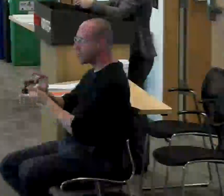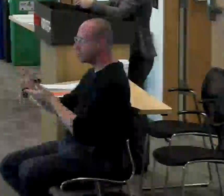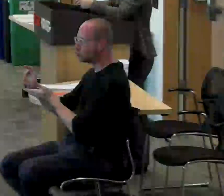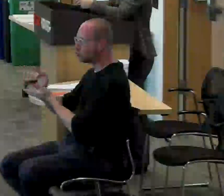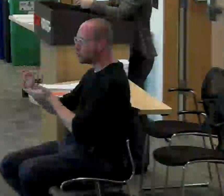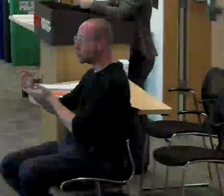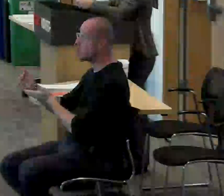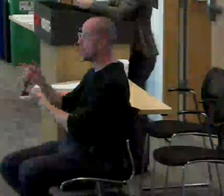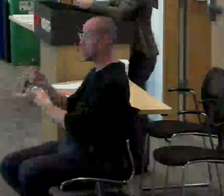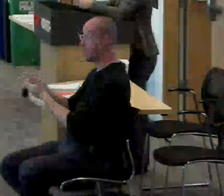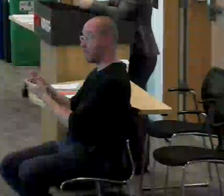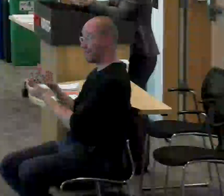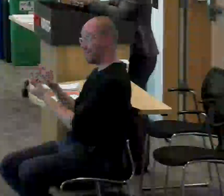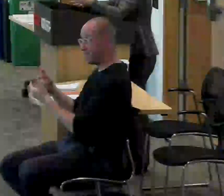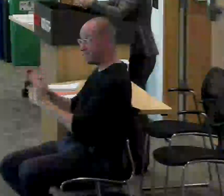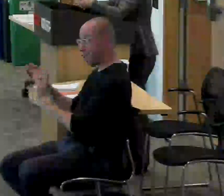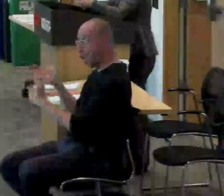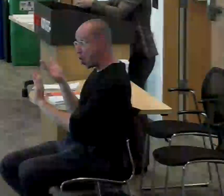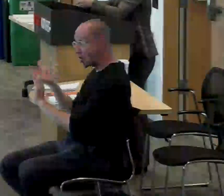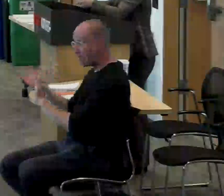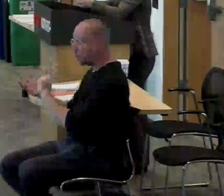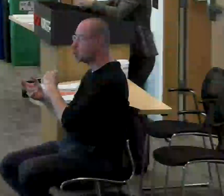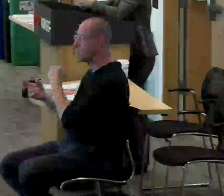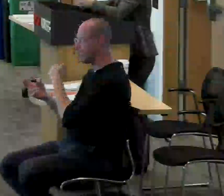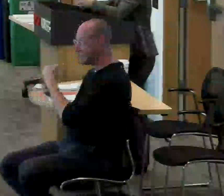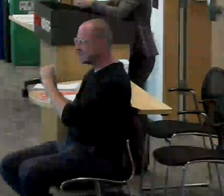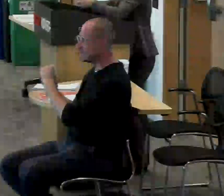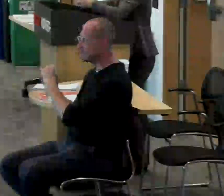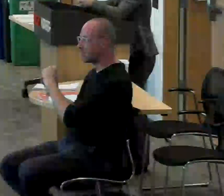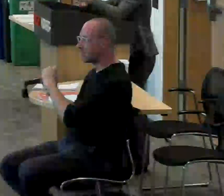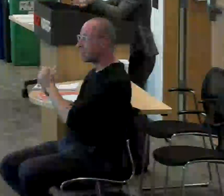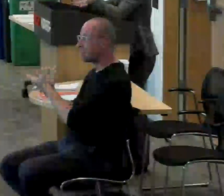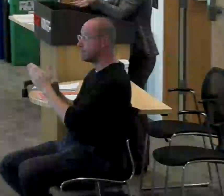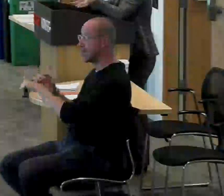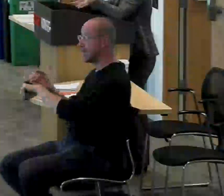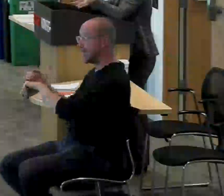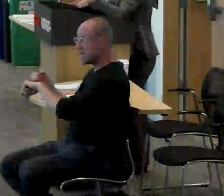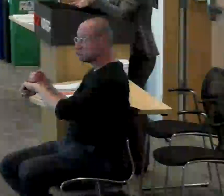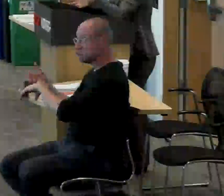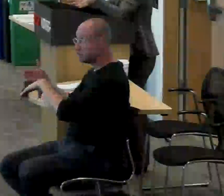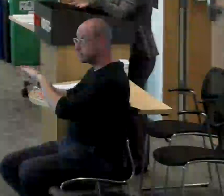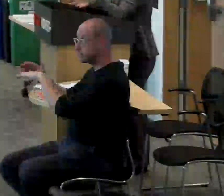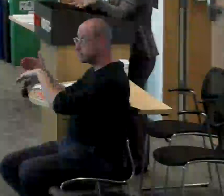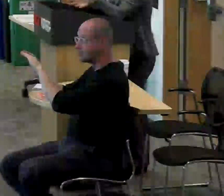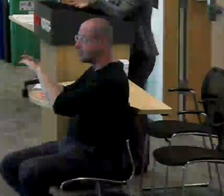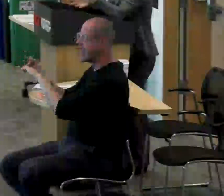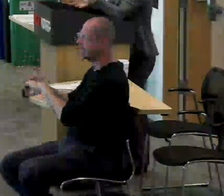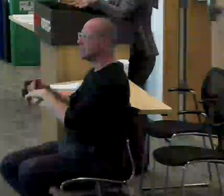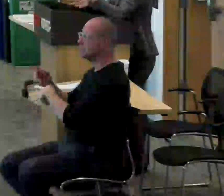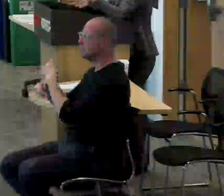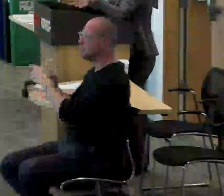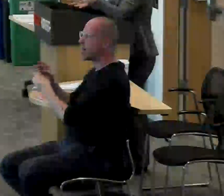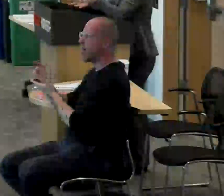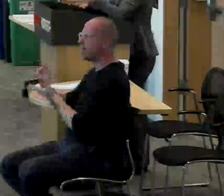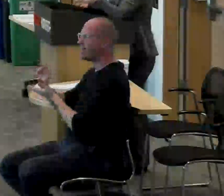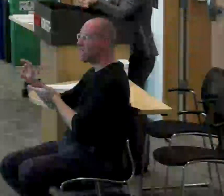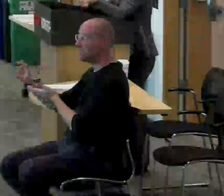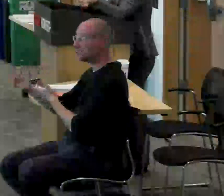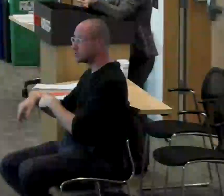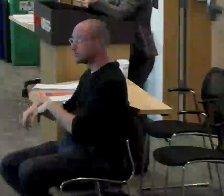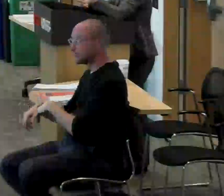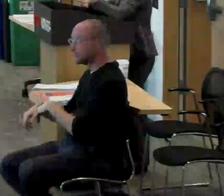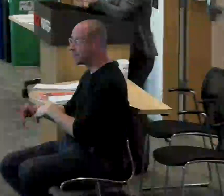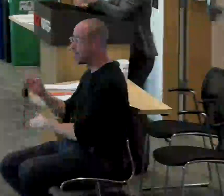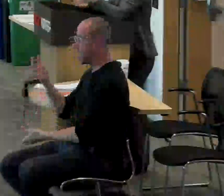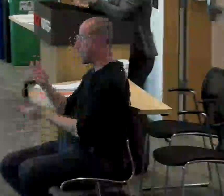to earn interest, depending on the investment you choose. There are certain federal, you might want to choose a federally insured option if you're going to be